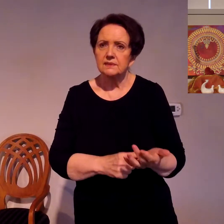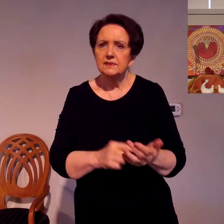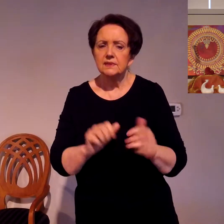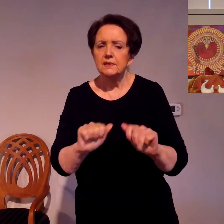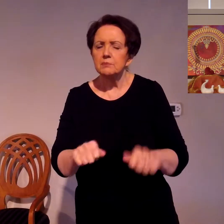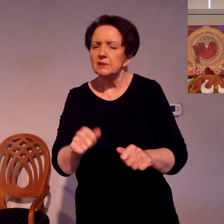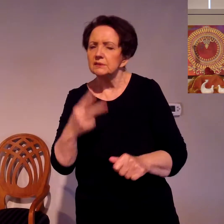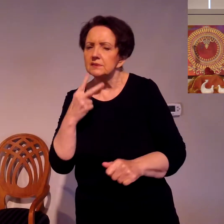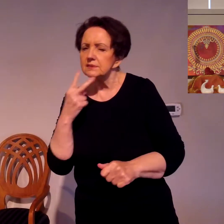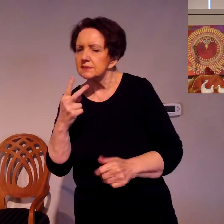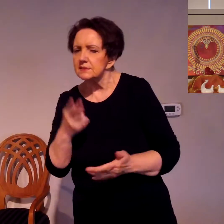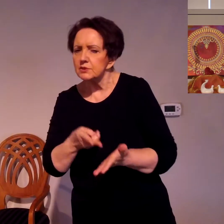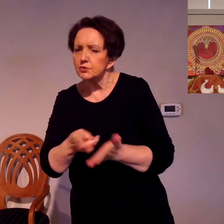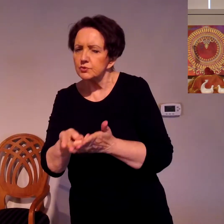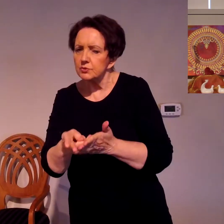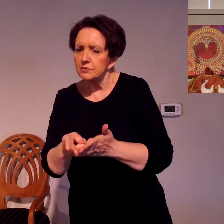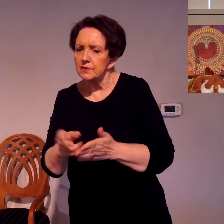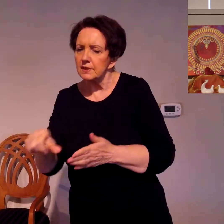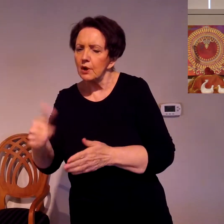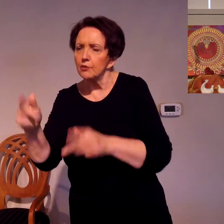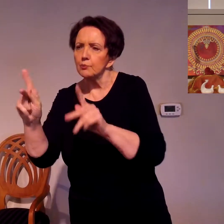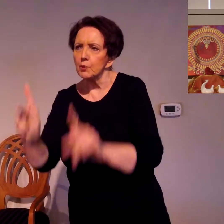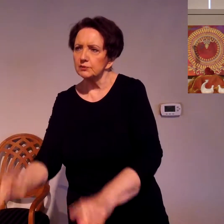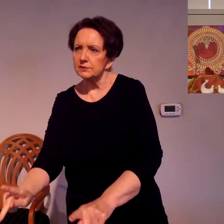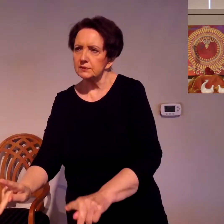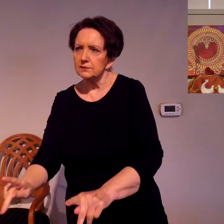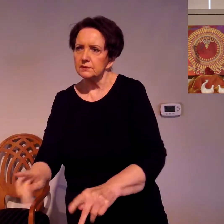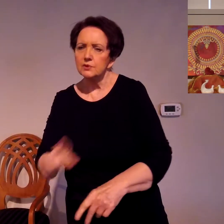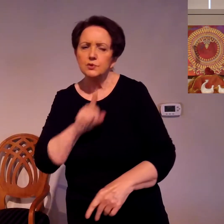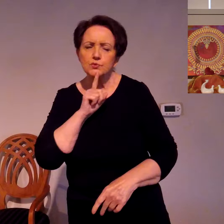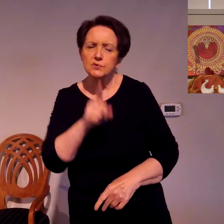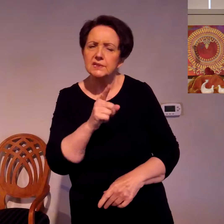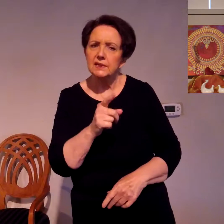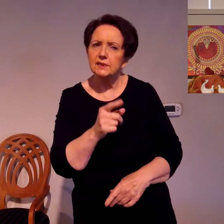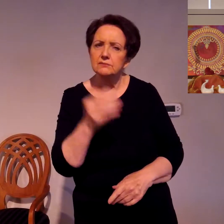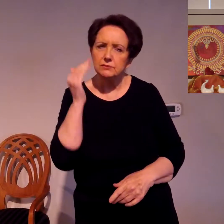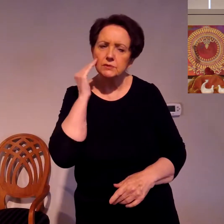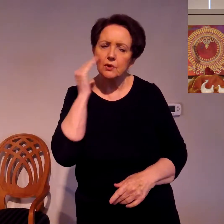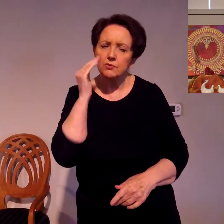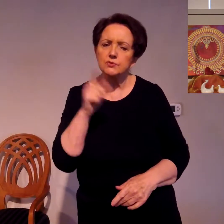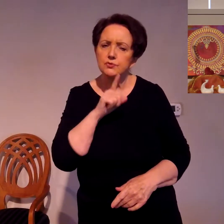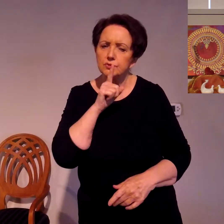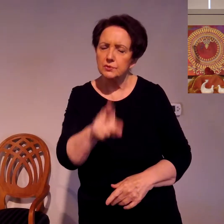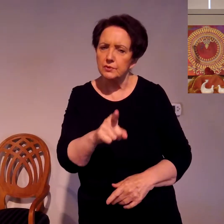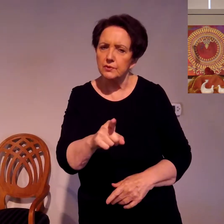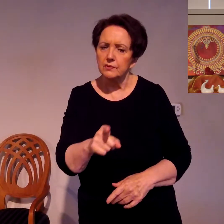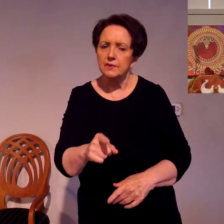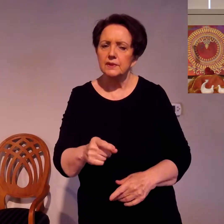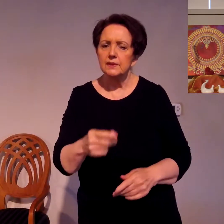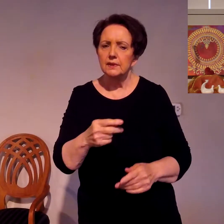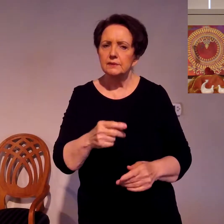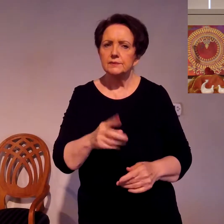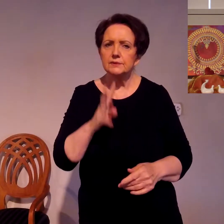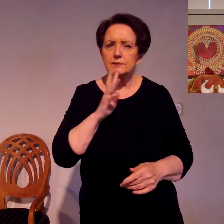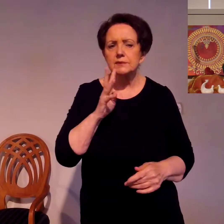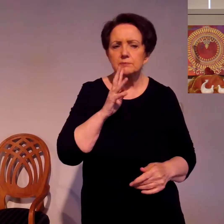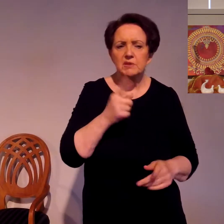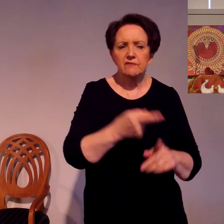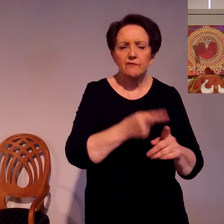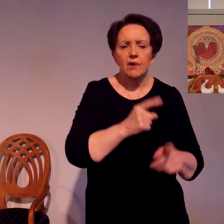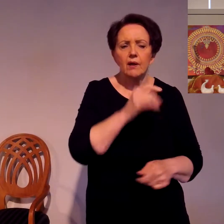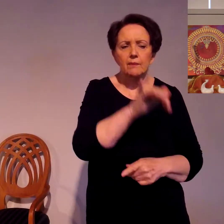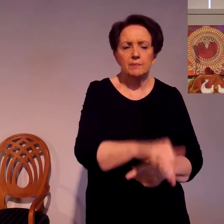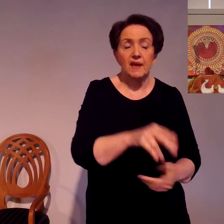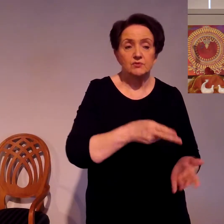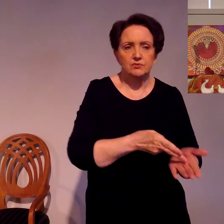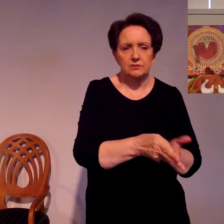to see the truth in another person, to really see that truth and to speak from that truth, really